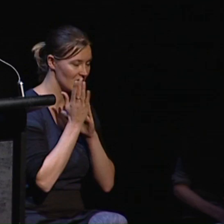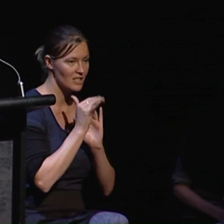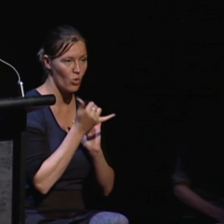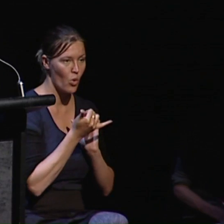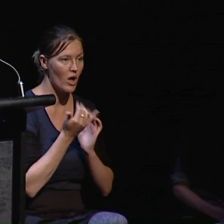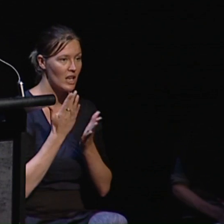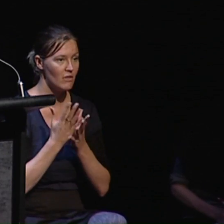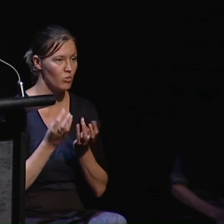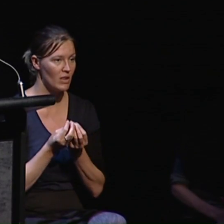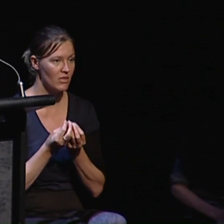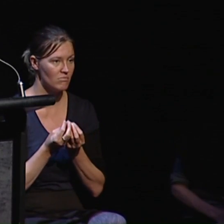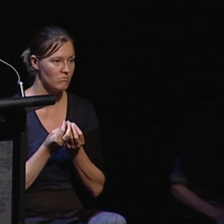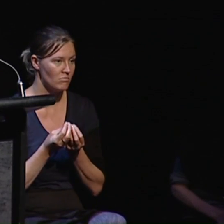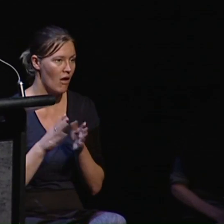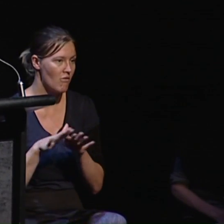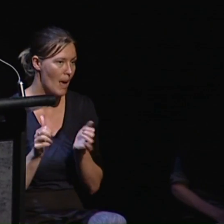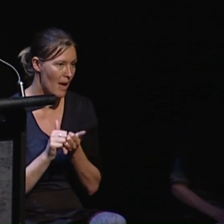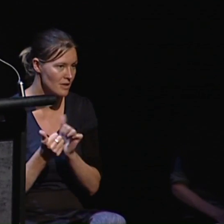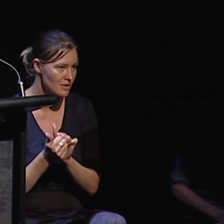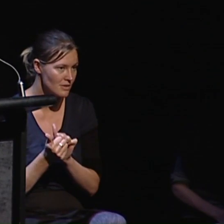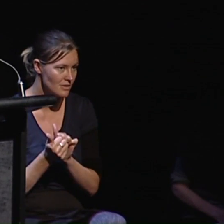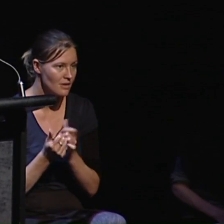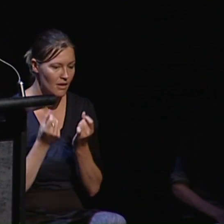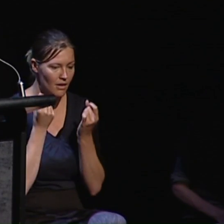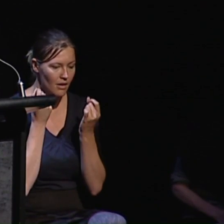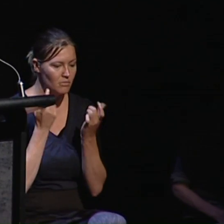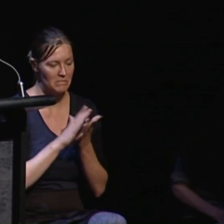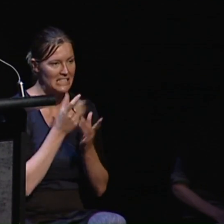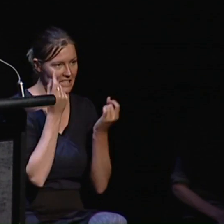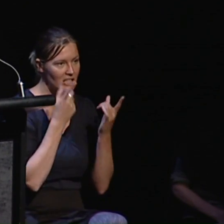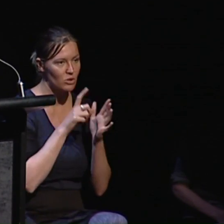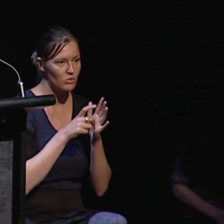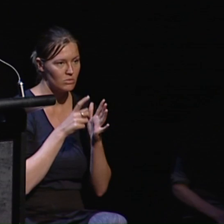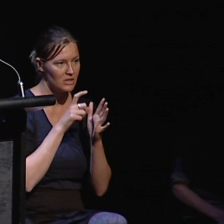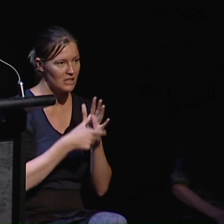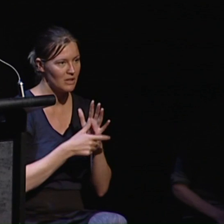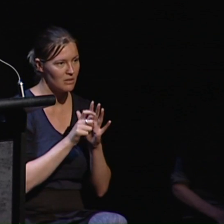go and live with roommates, people with intellectual disabilities should have similar kinds of options.